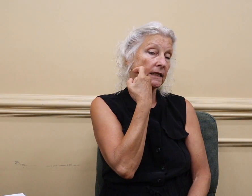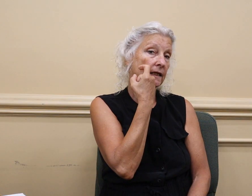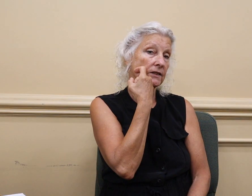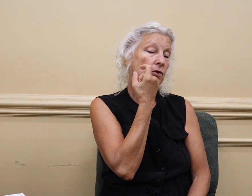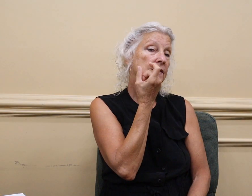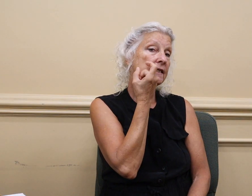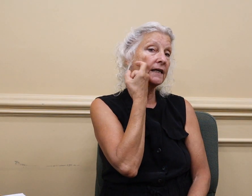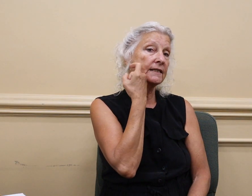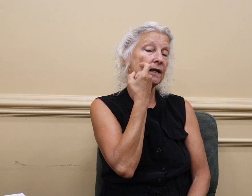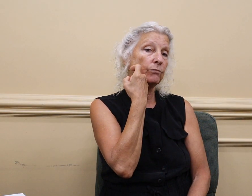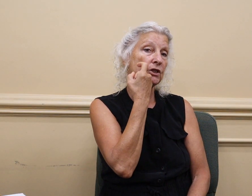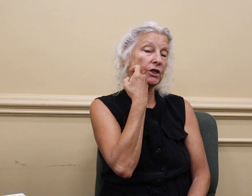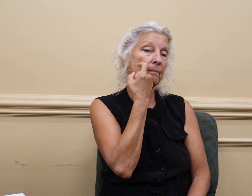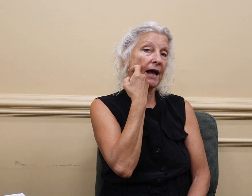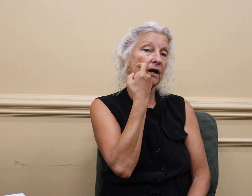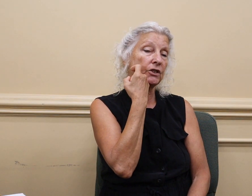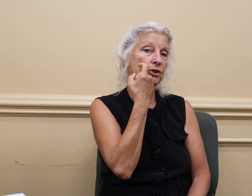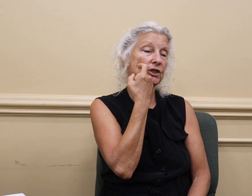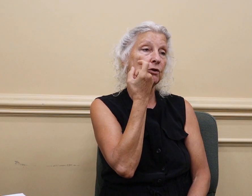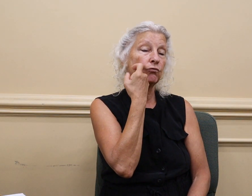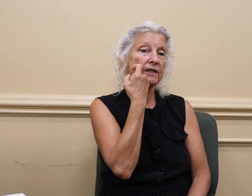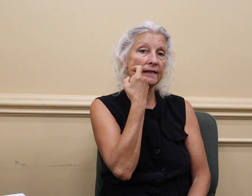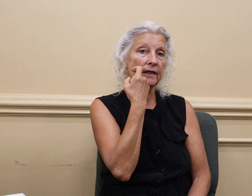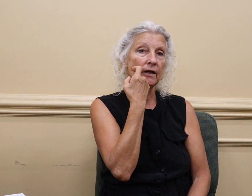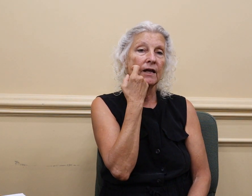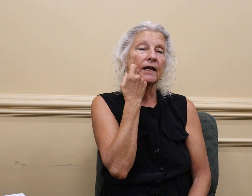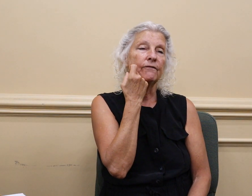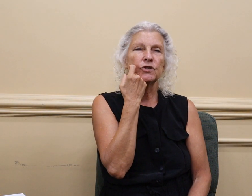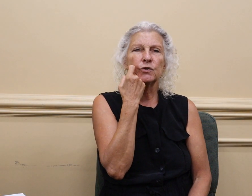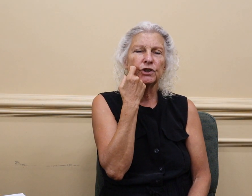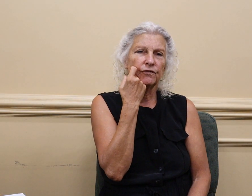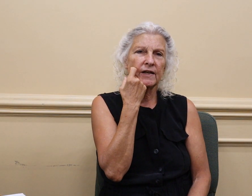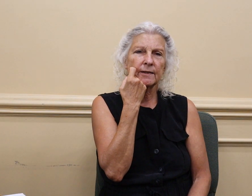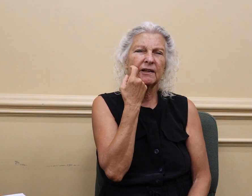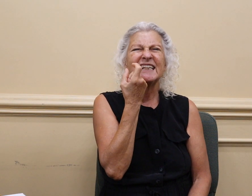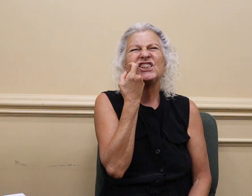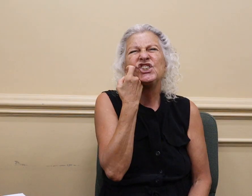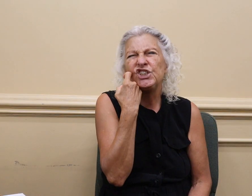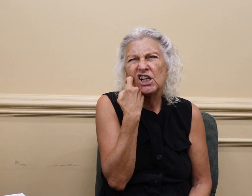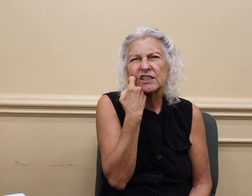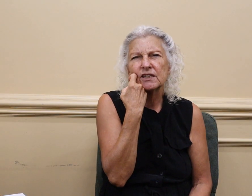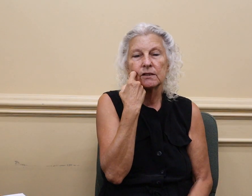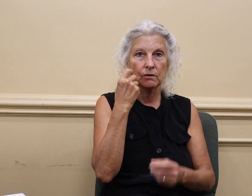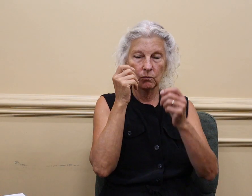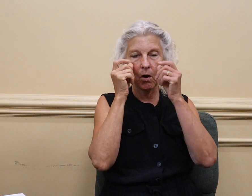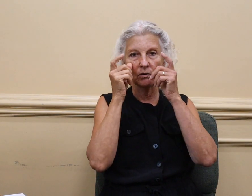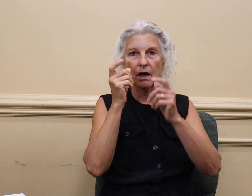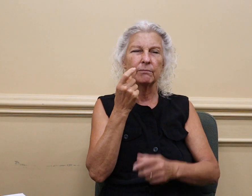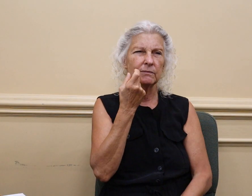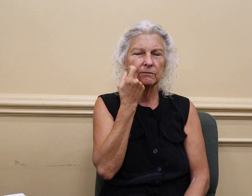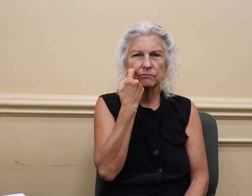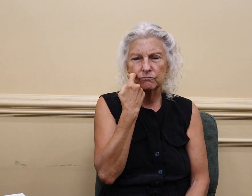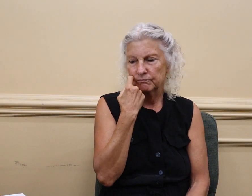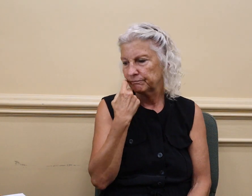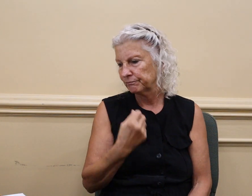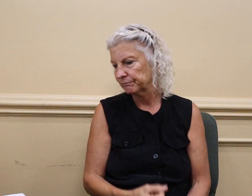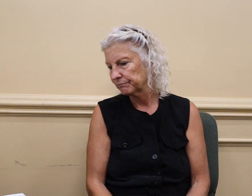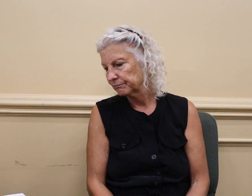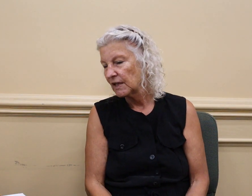Recently, so it's an X hand brushing back on your cheek. Recently, if you squish your face a little, I just woke up.